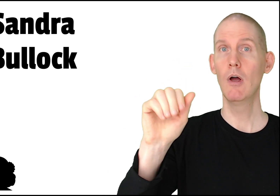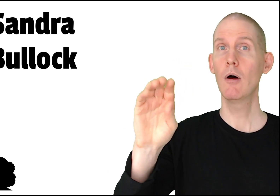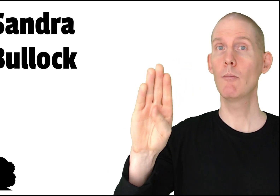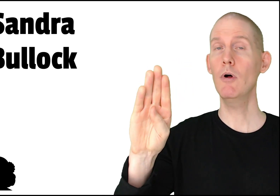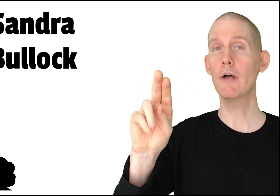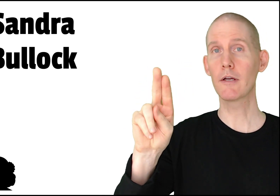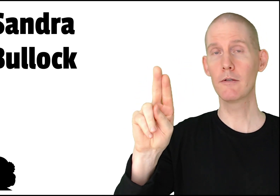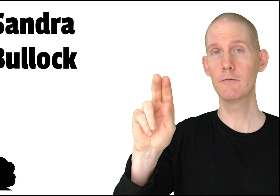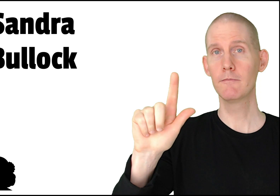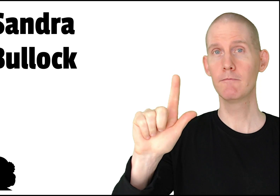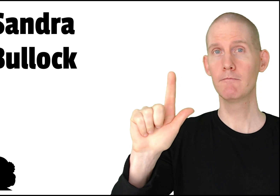Bullock.